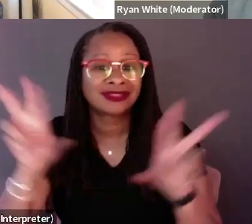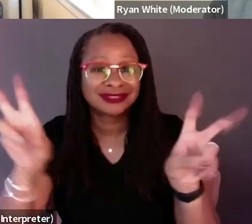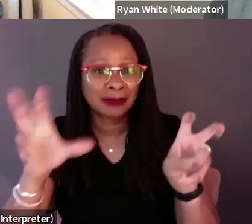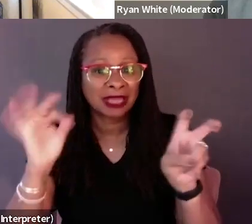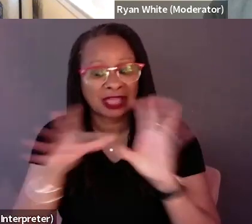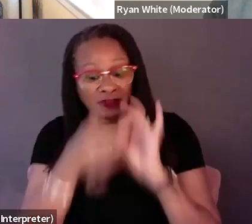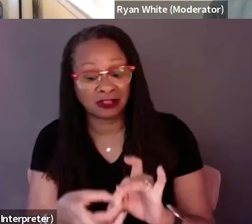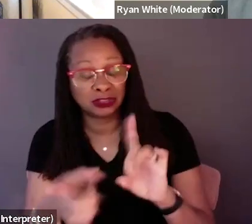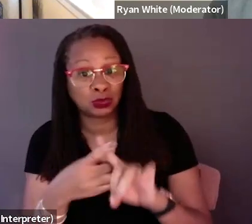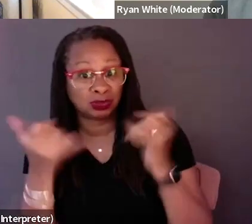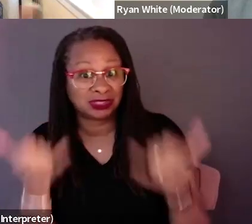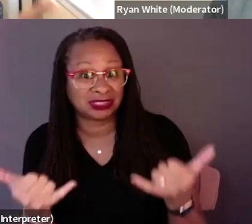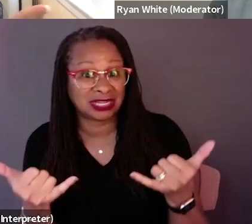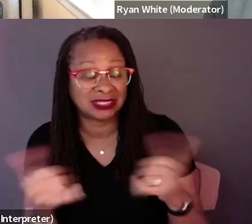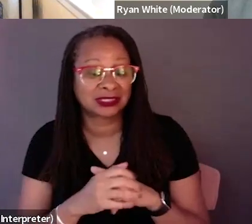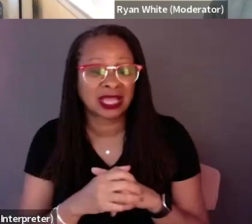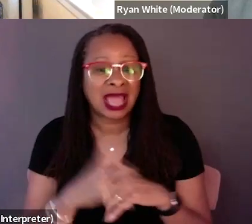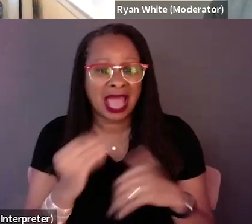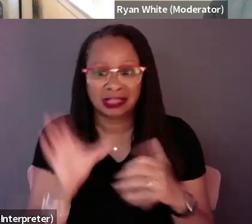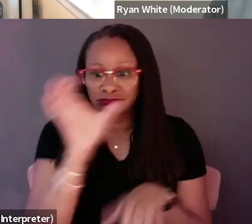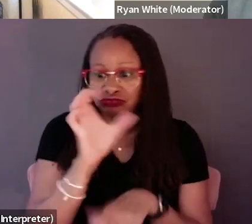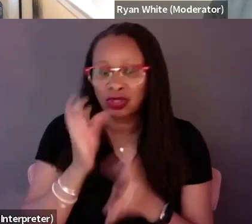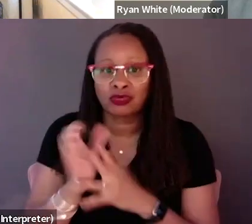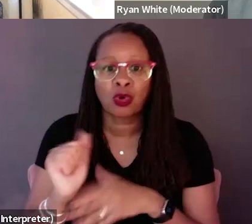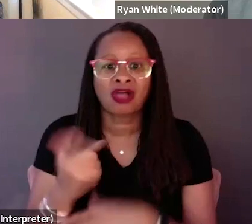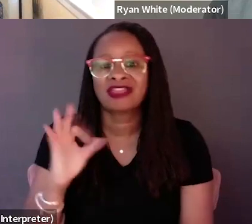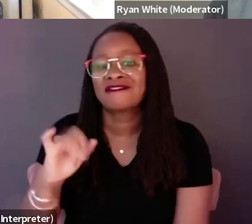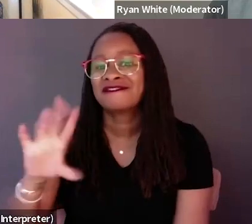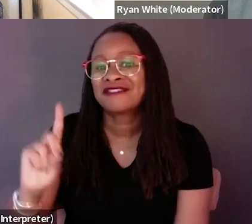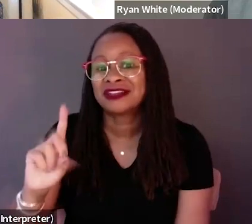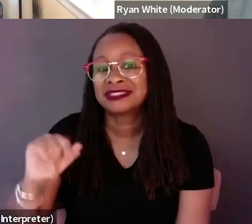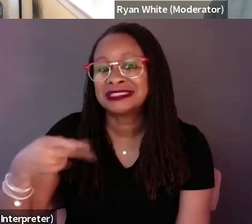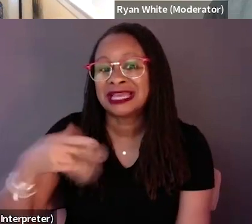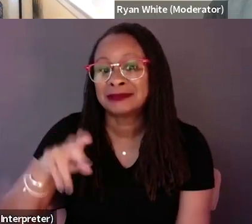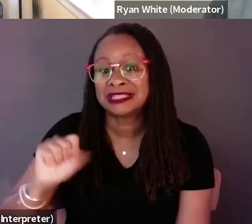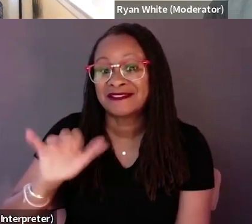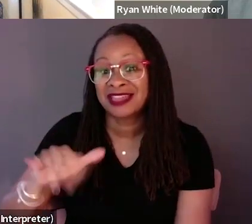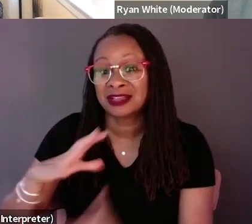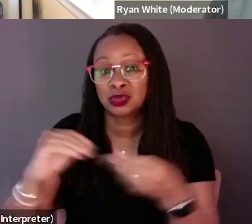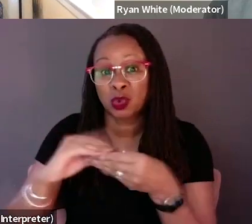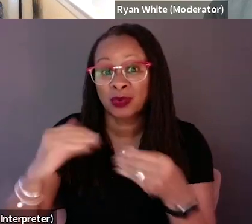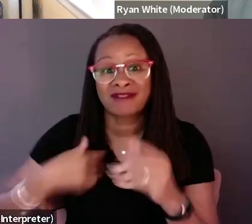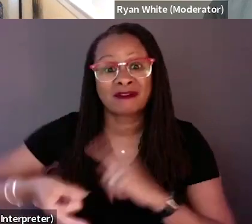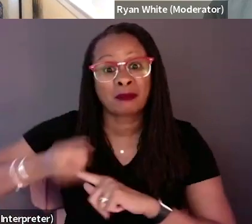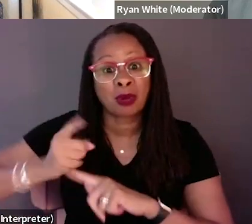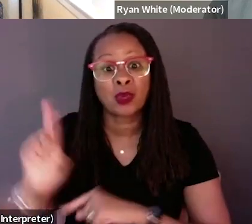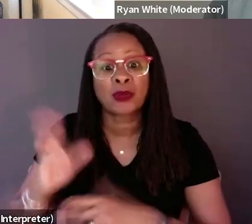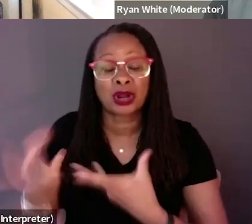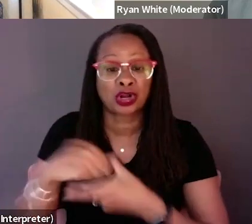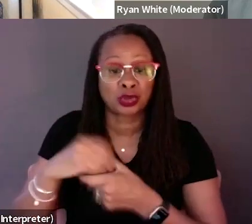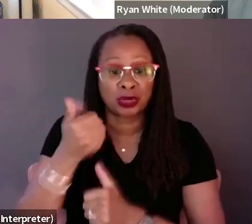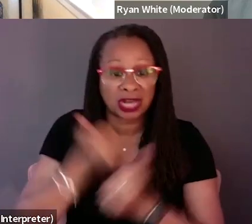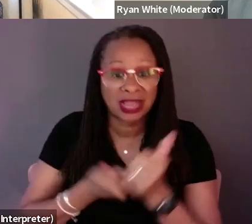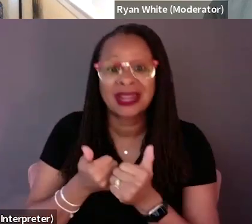and the relevance is, and actually looking through all the field tapes of that story, there was a moment which we include